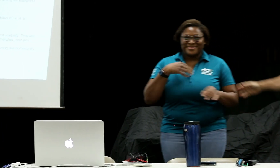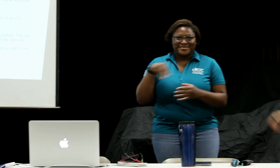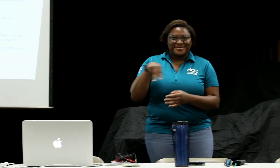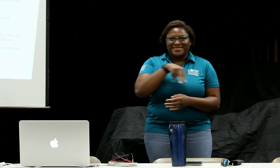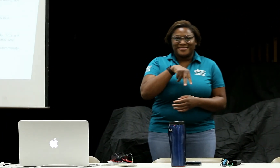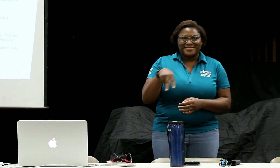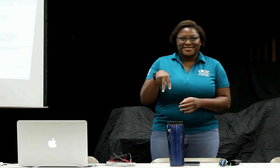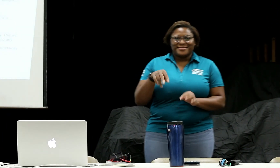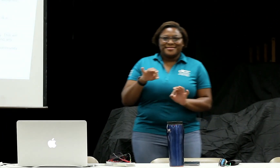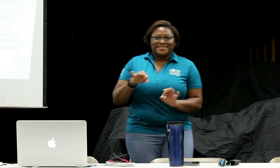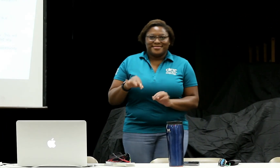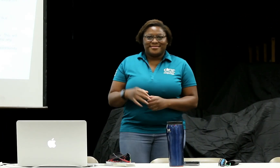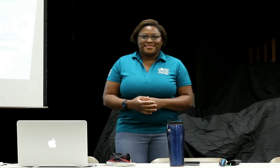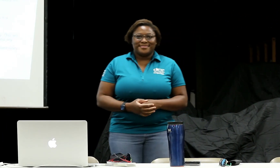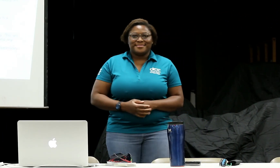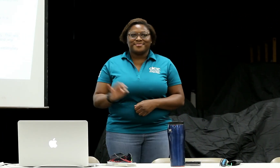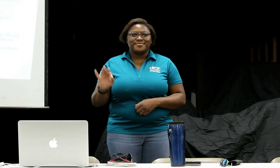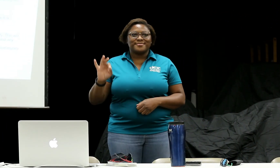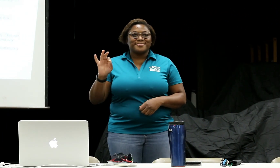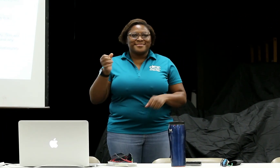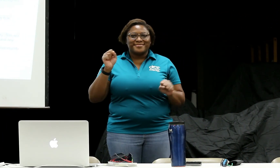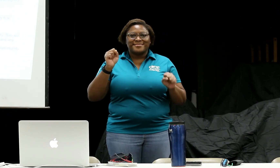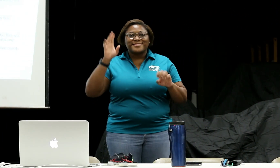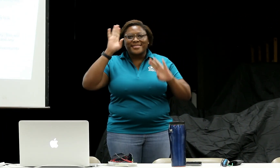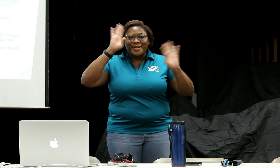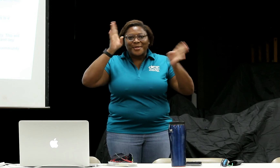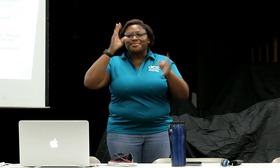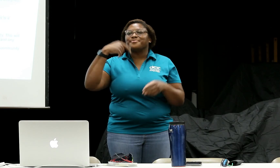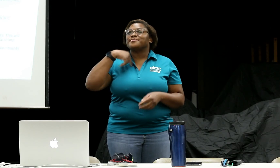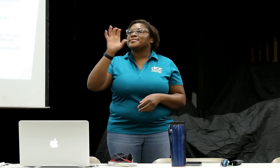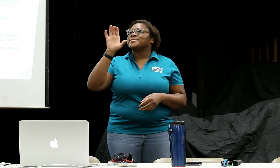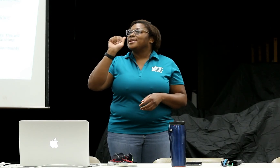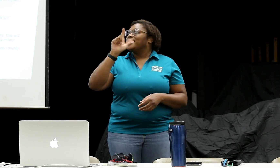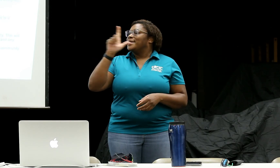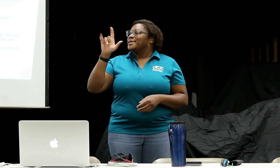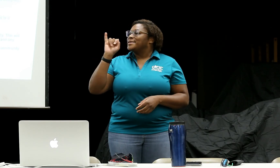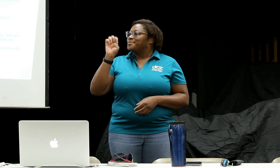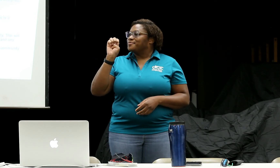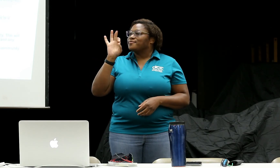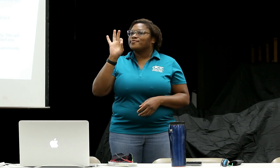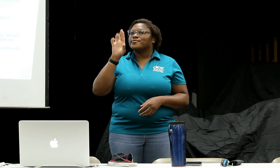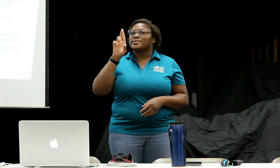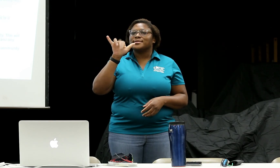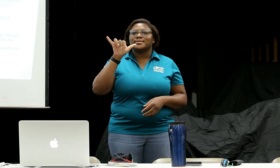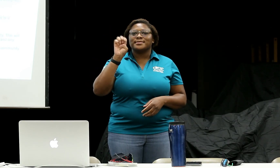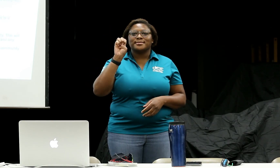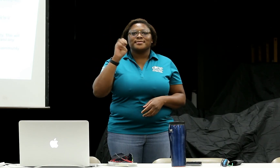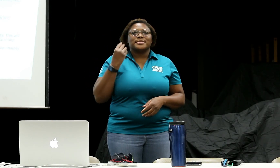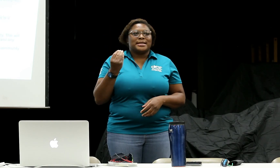be helpful. So they could access the information in both